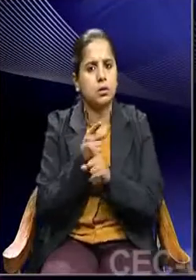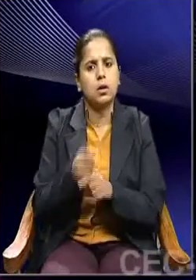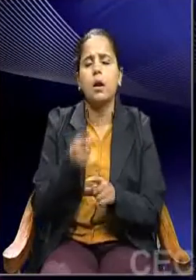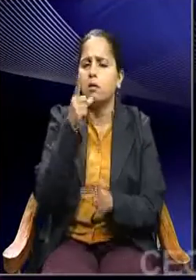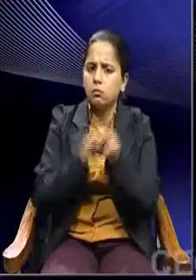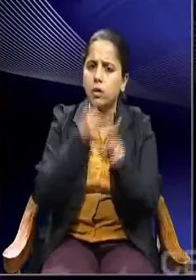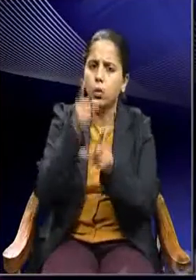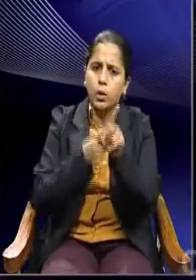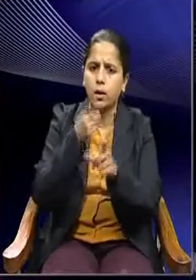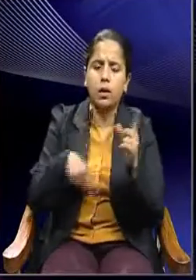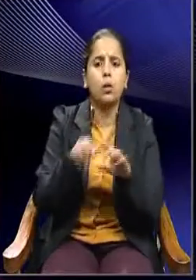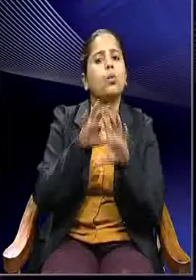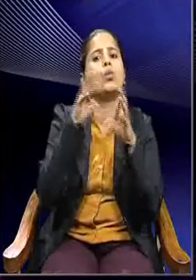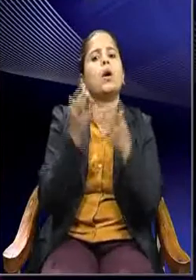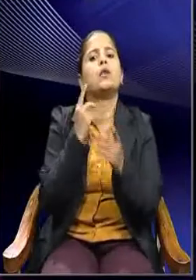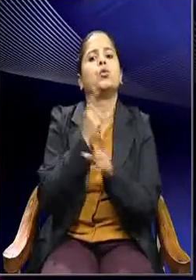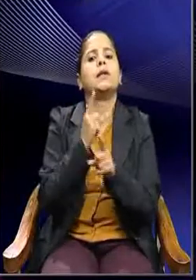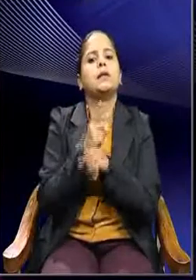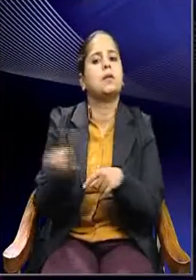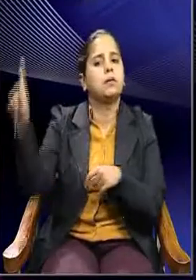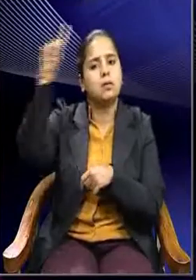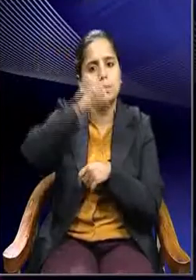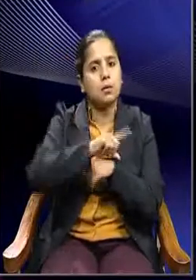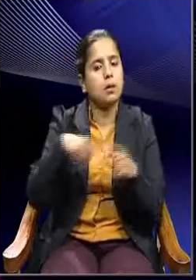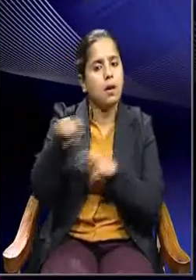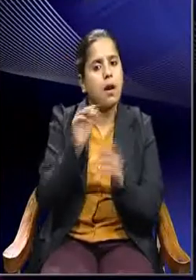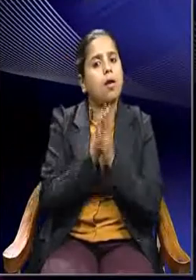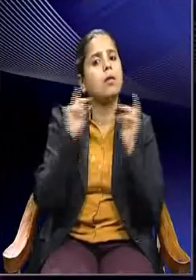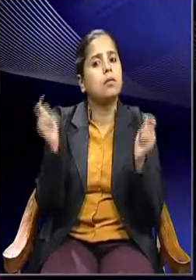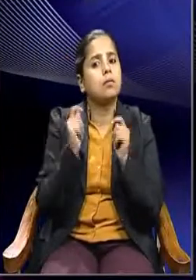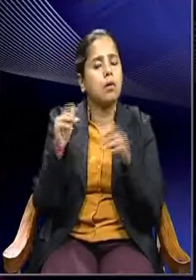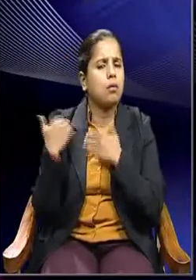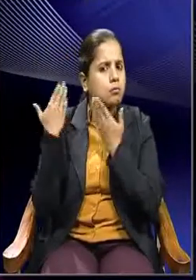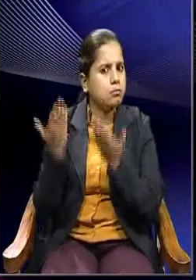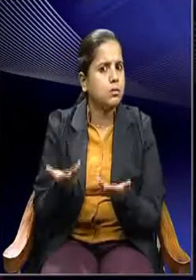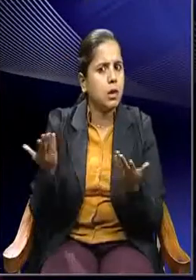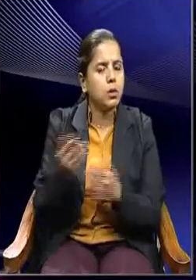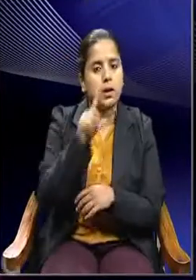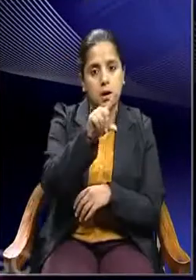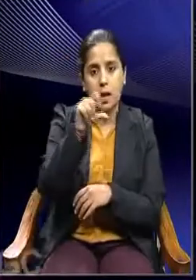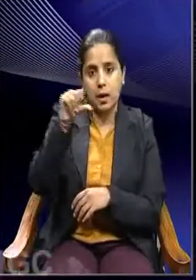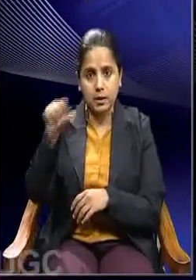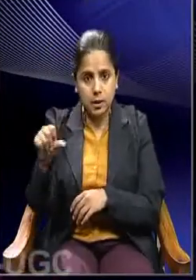year, World Teachers' Day has been celebrated since